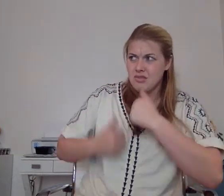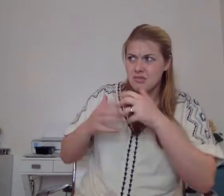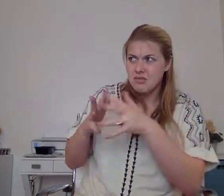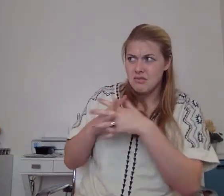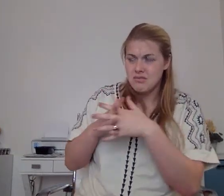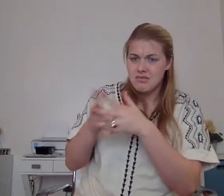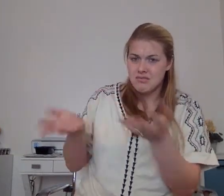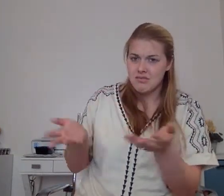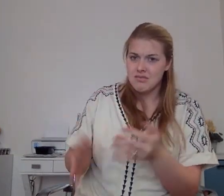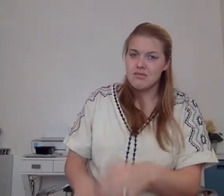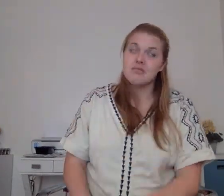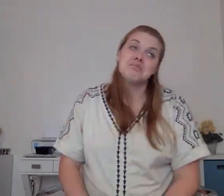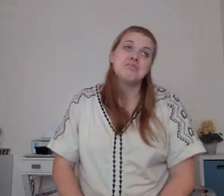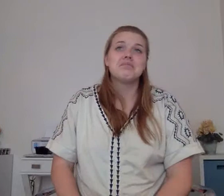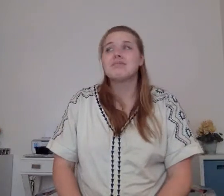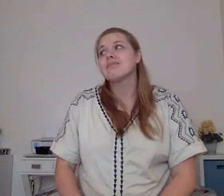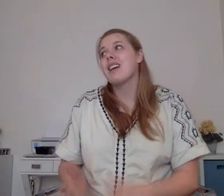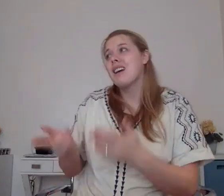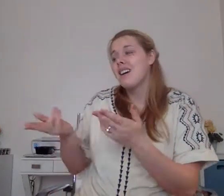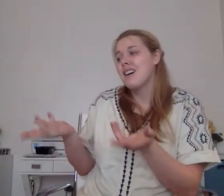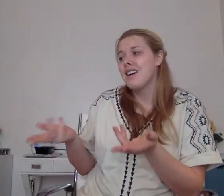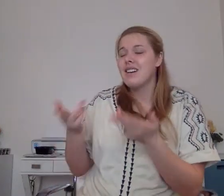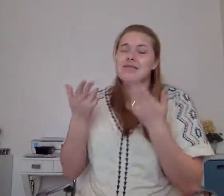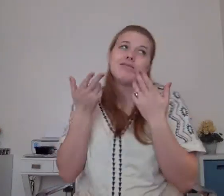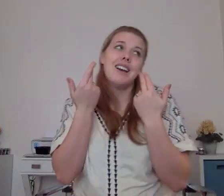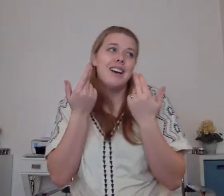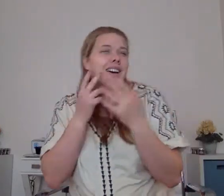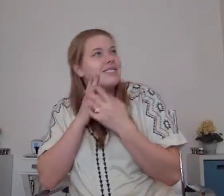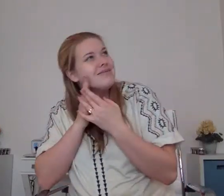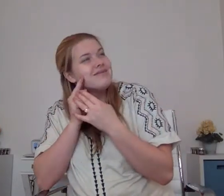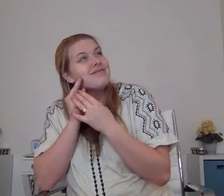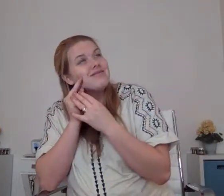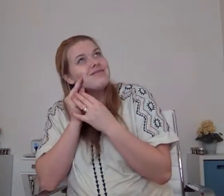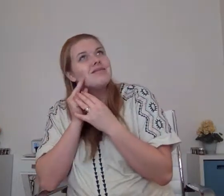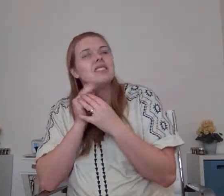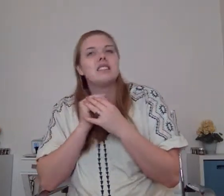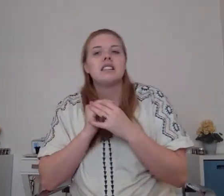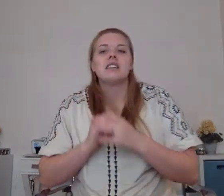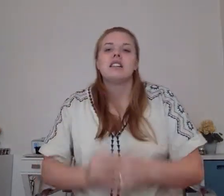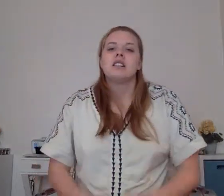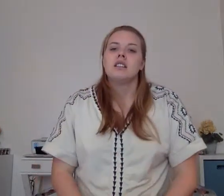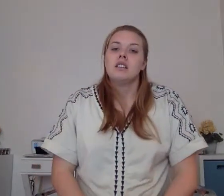And she laughed. She took it as a joke, and the moment passed.